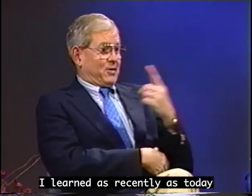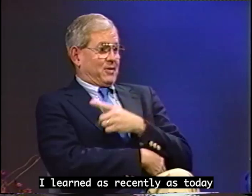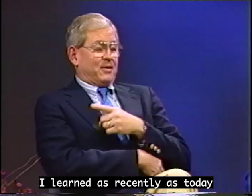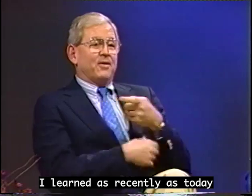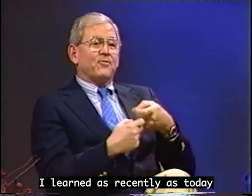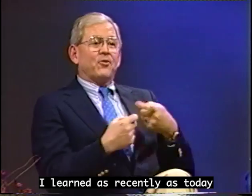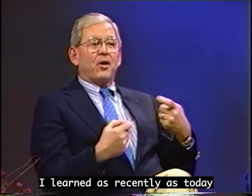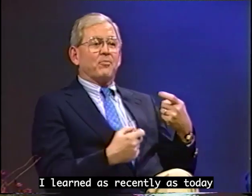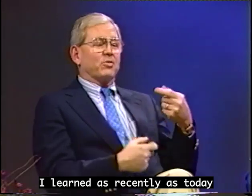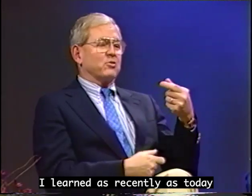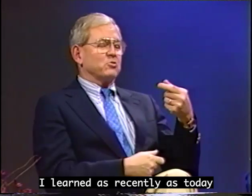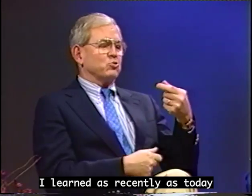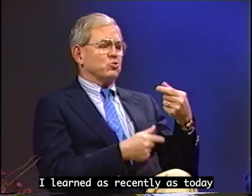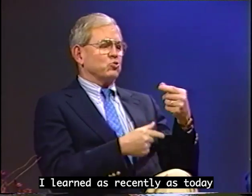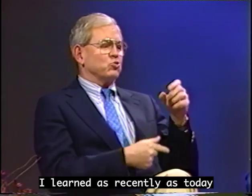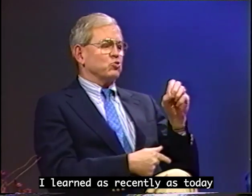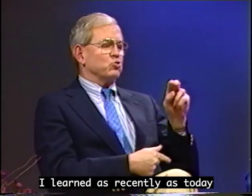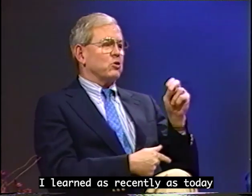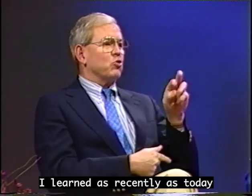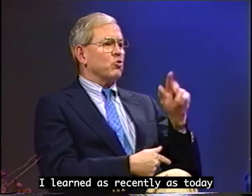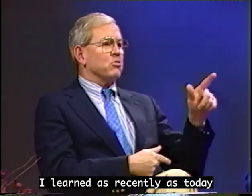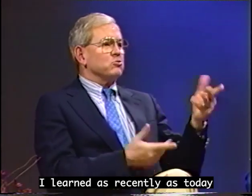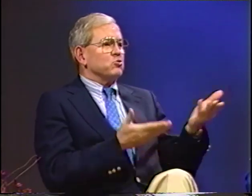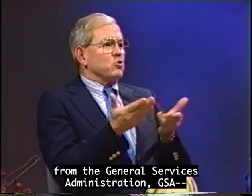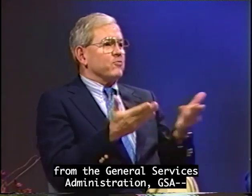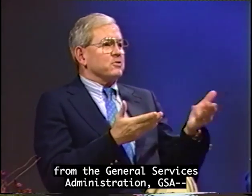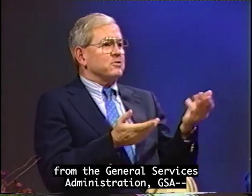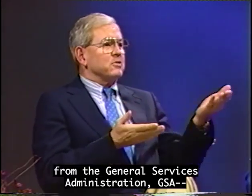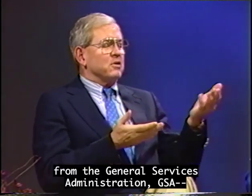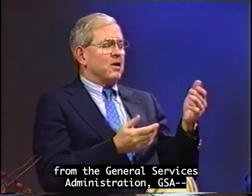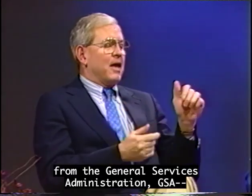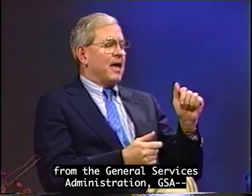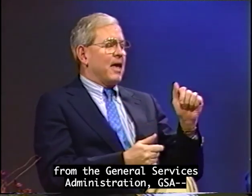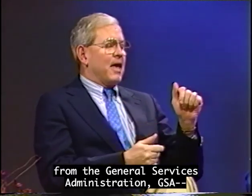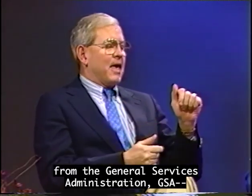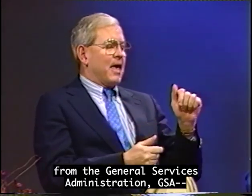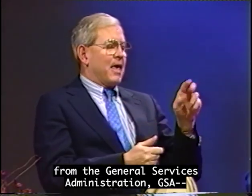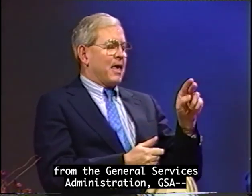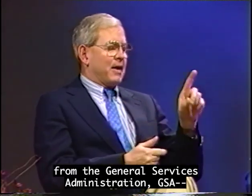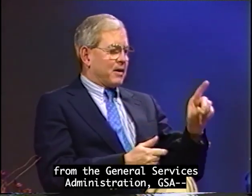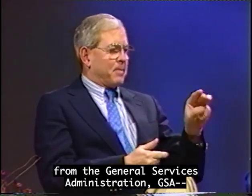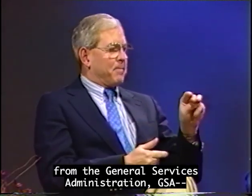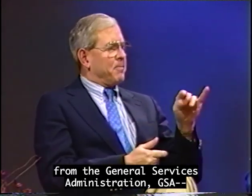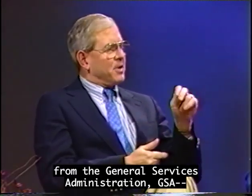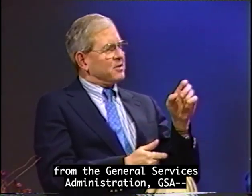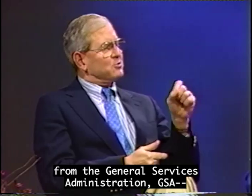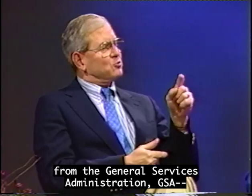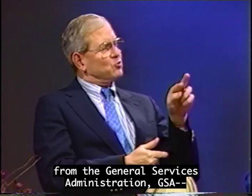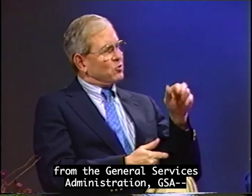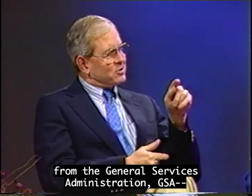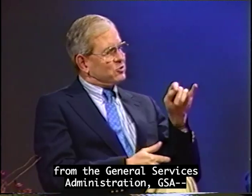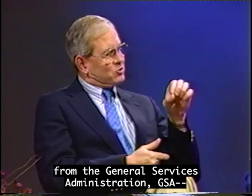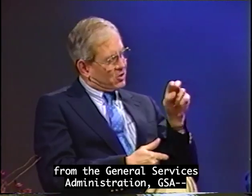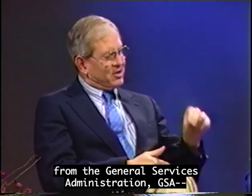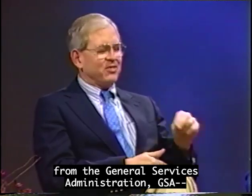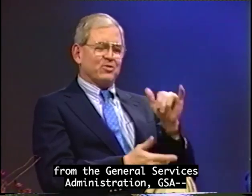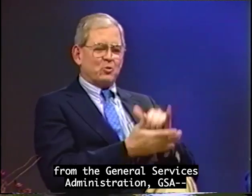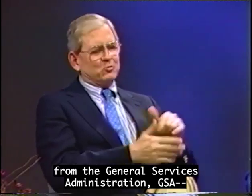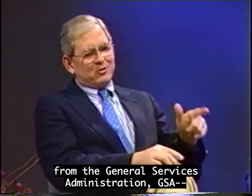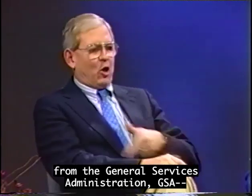I learned as recently as today from the General Services Administration,